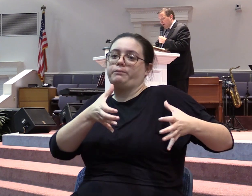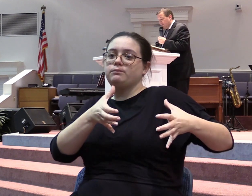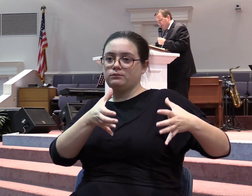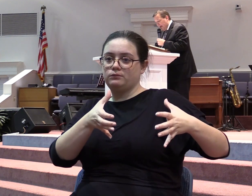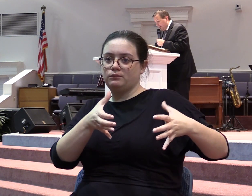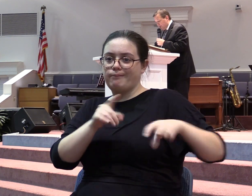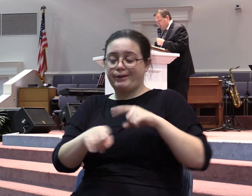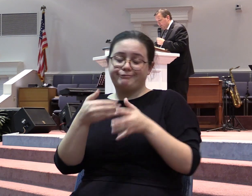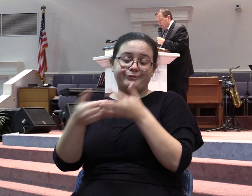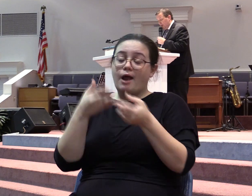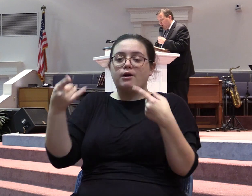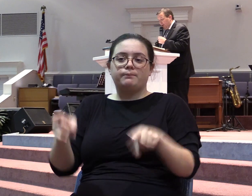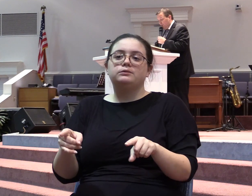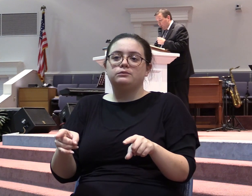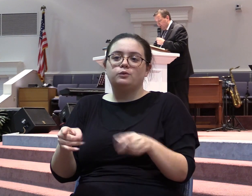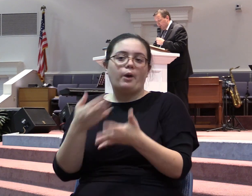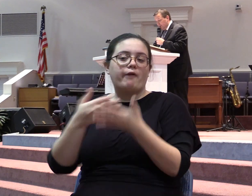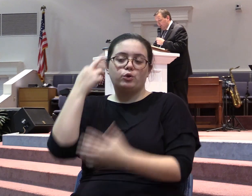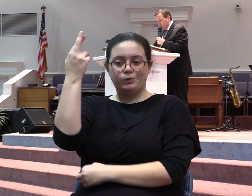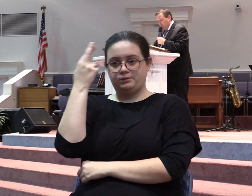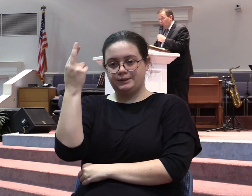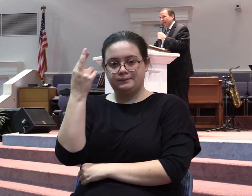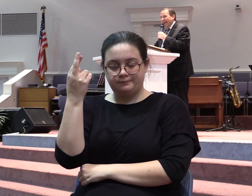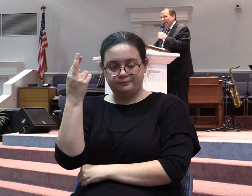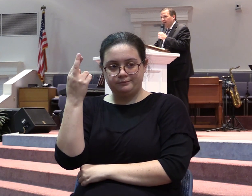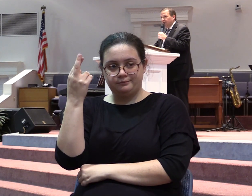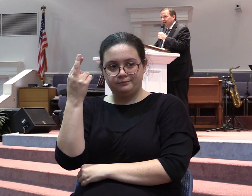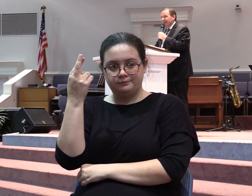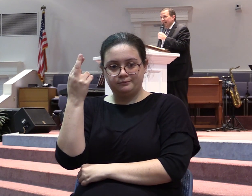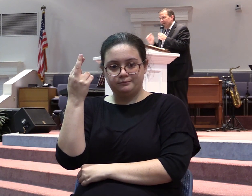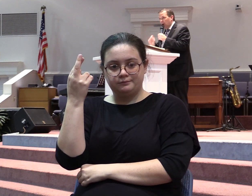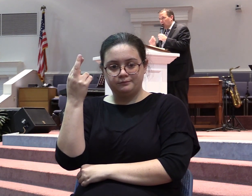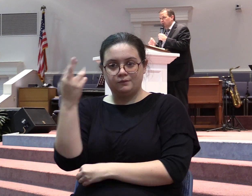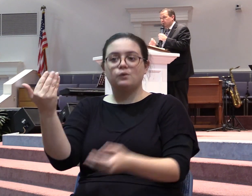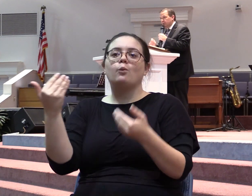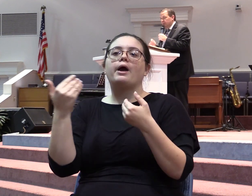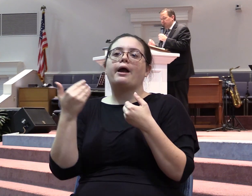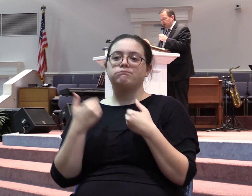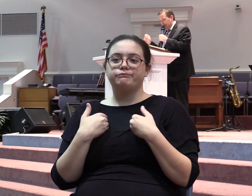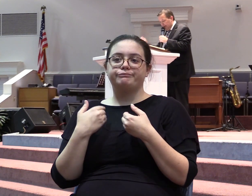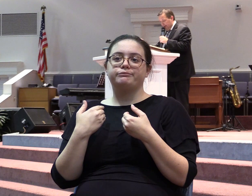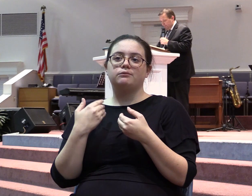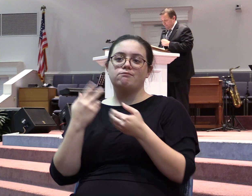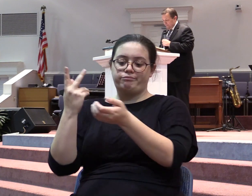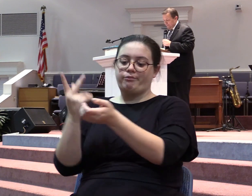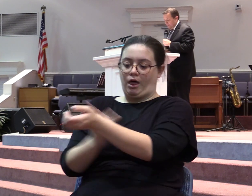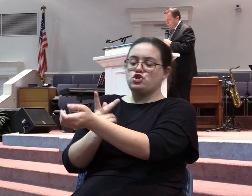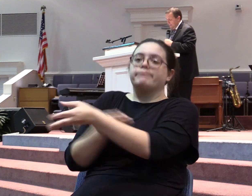But whatever the case, and whatever the reason, we have a lost